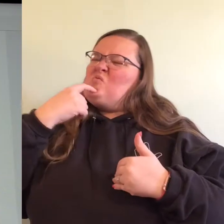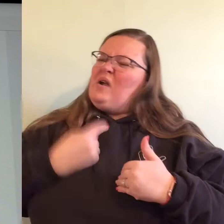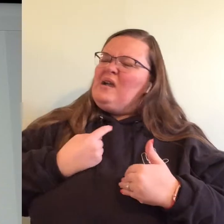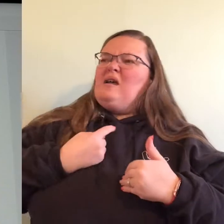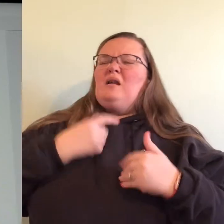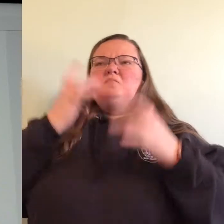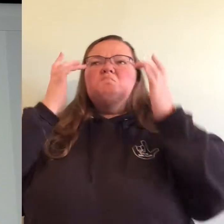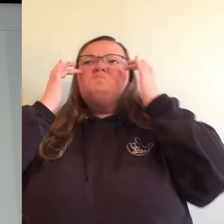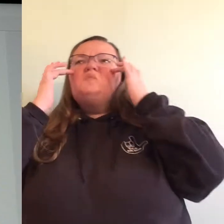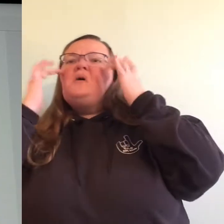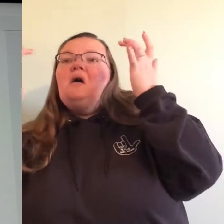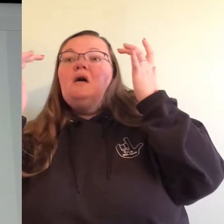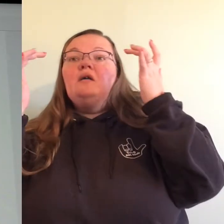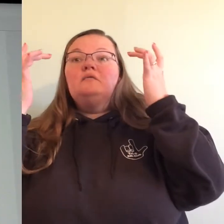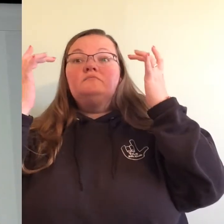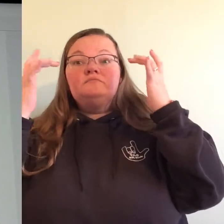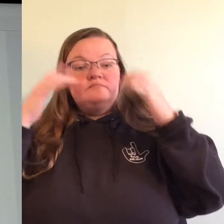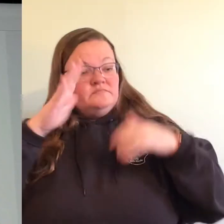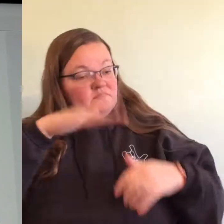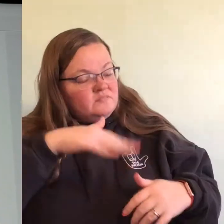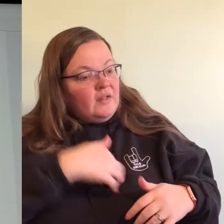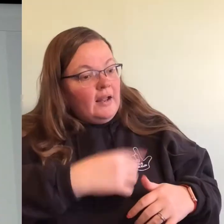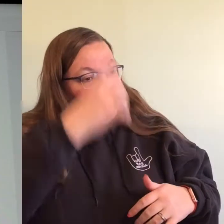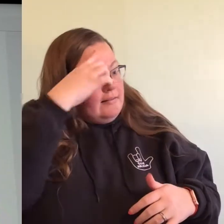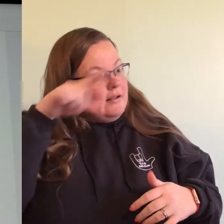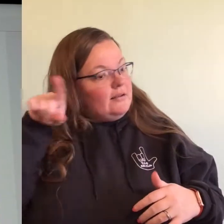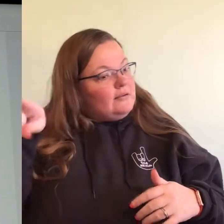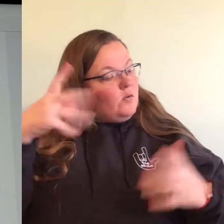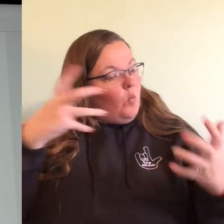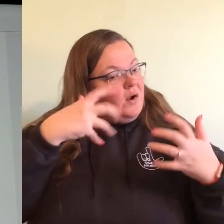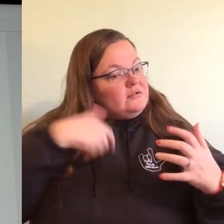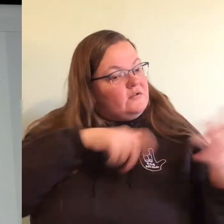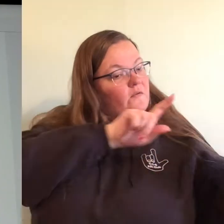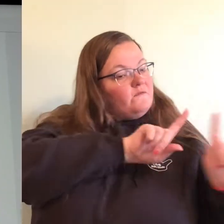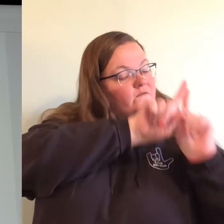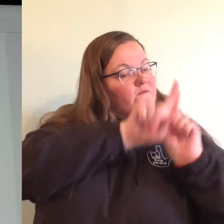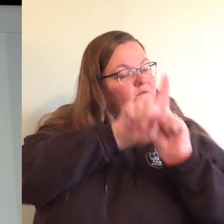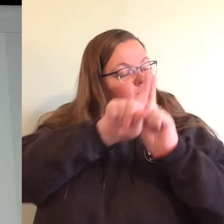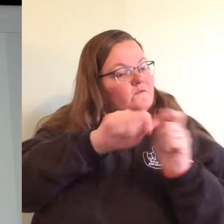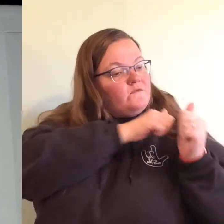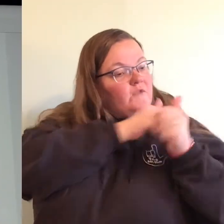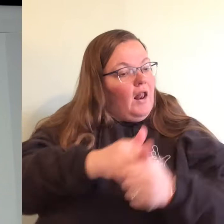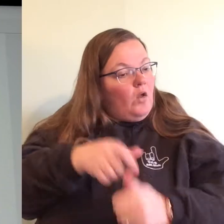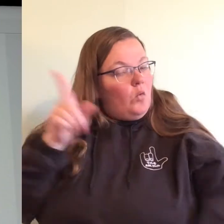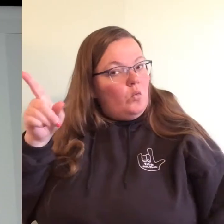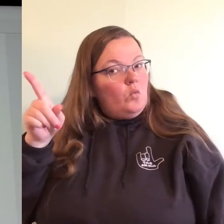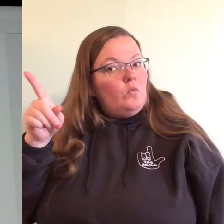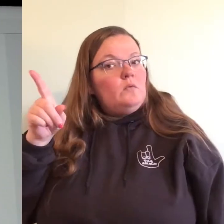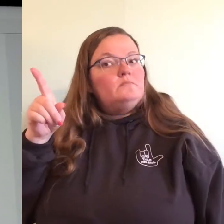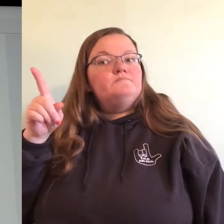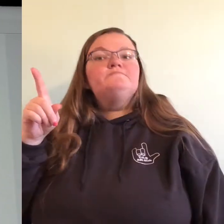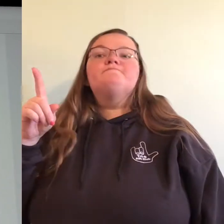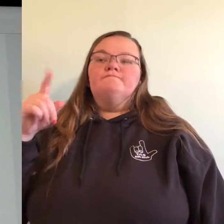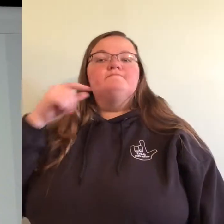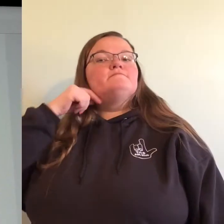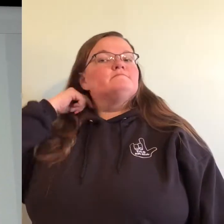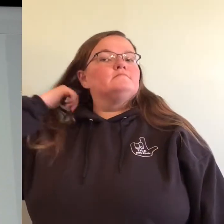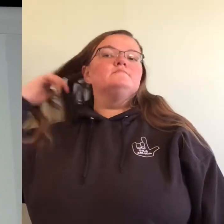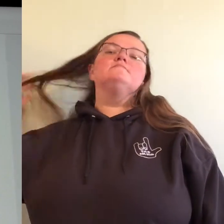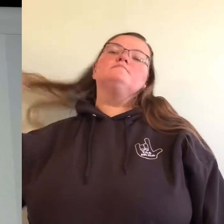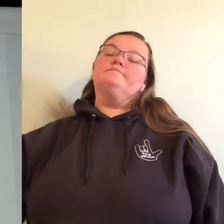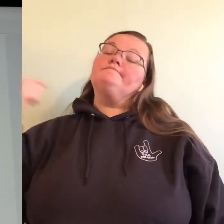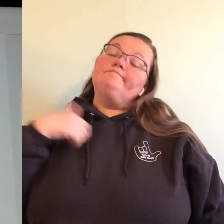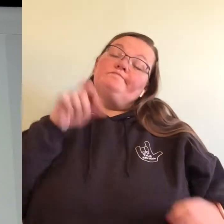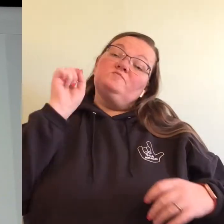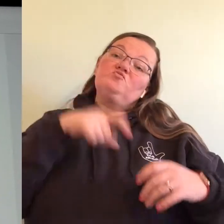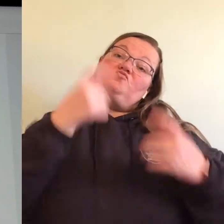eye. "Do you know," said Lucy, "I really believe he means us to follow him." "I've an idea he does," said Susan. "What do you think,